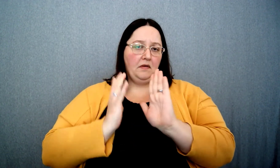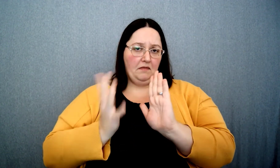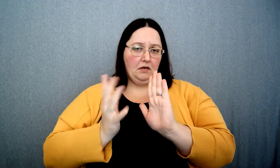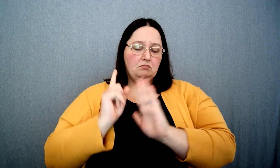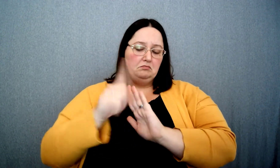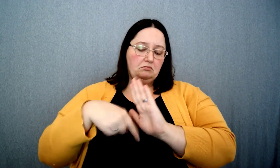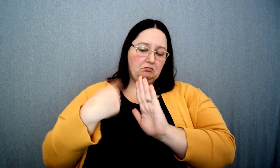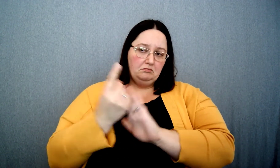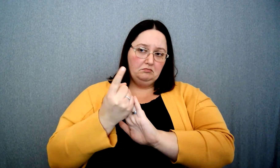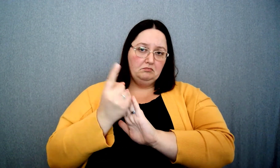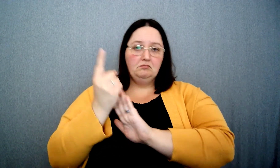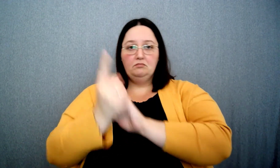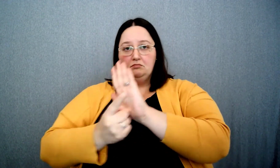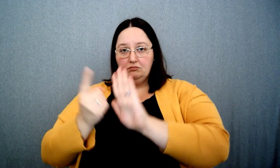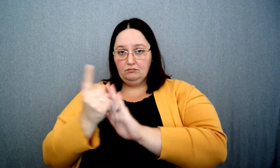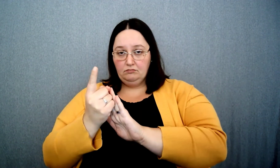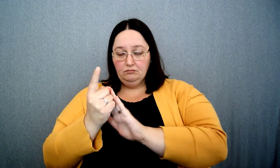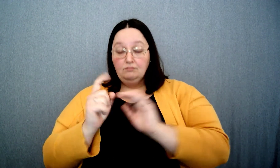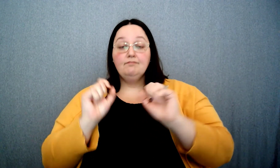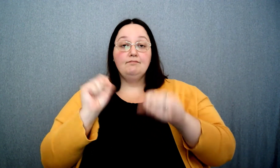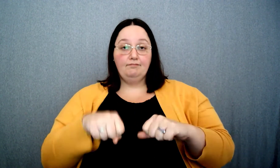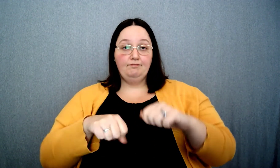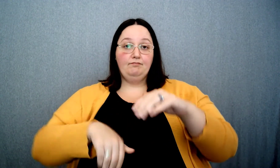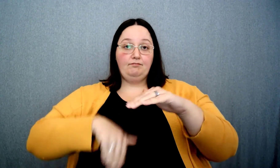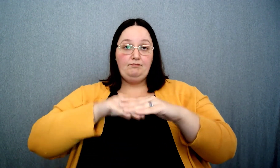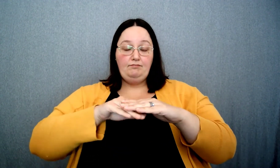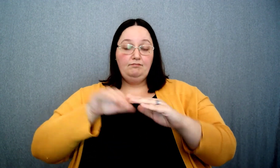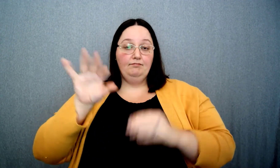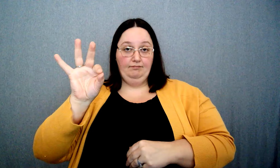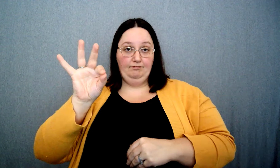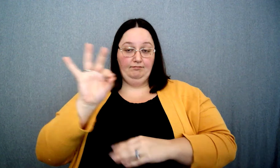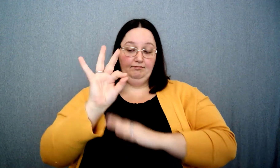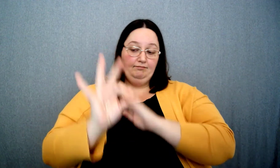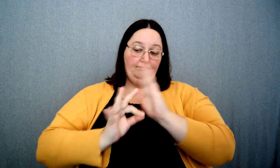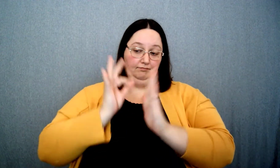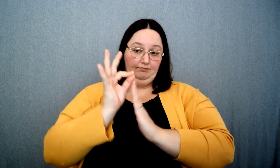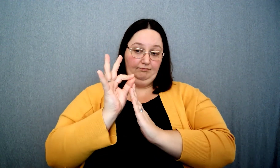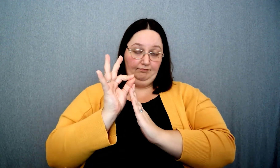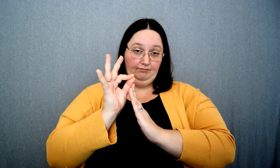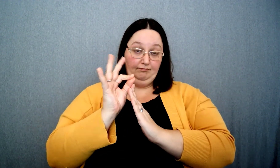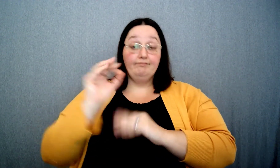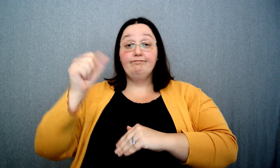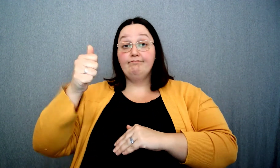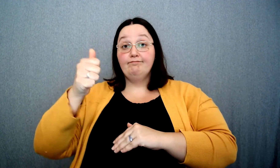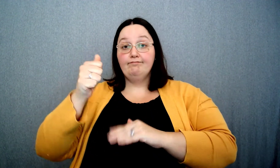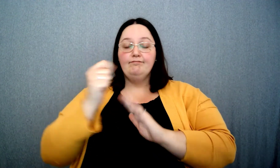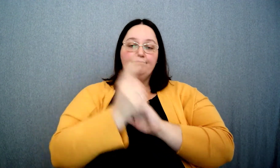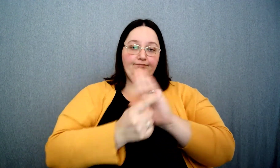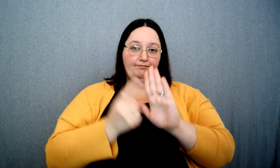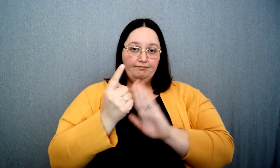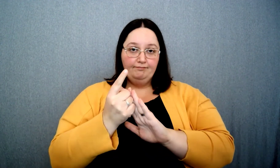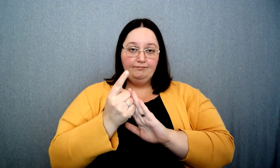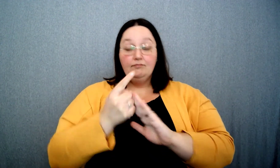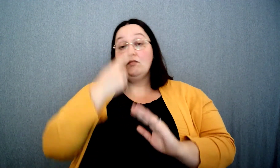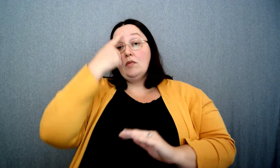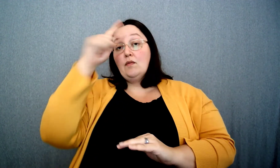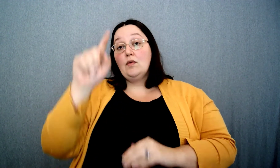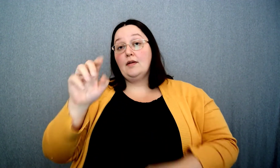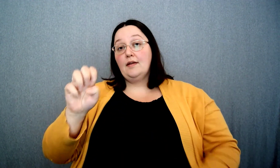You can move your hand in 2 different ways. This can go up to 9 hours. 10 hours is